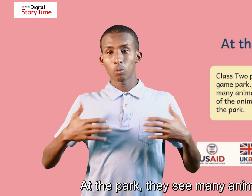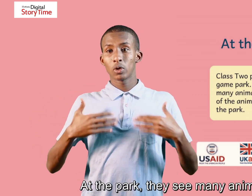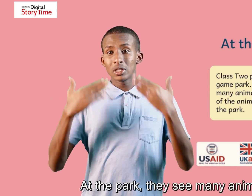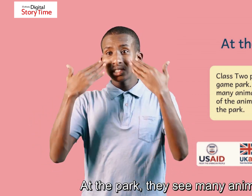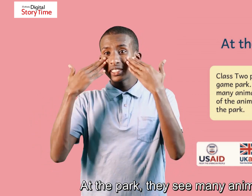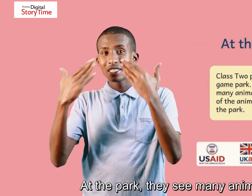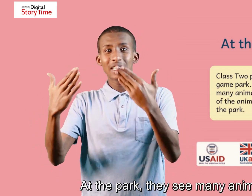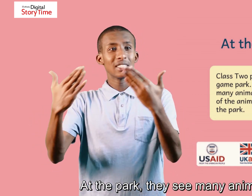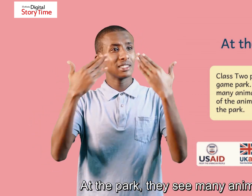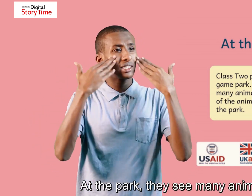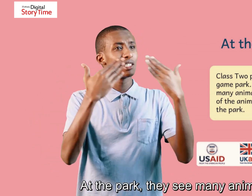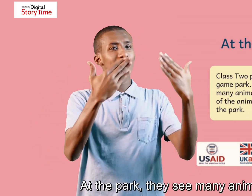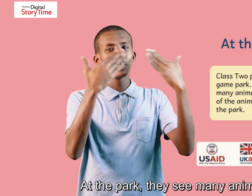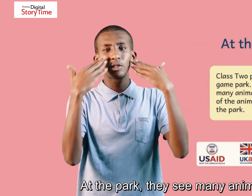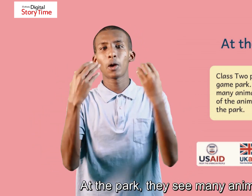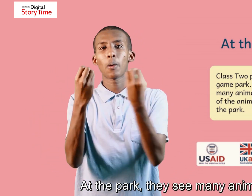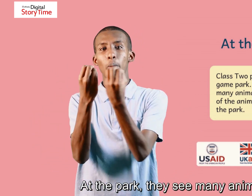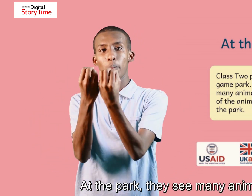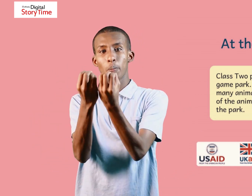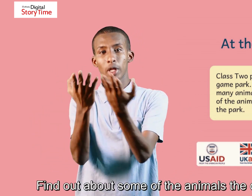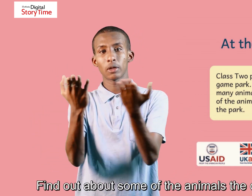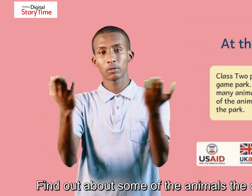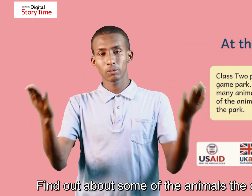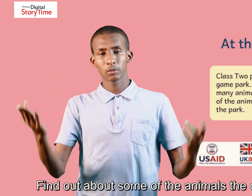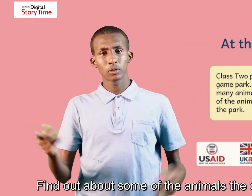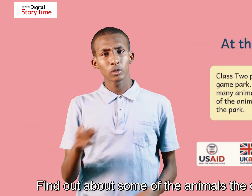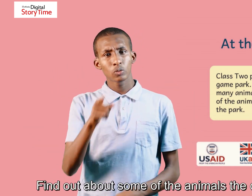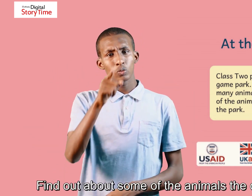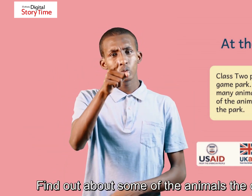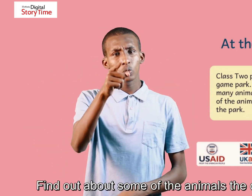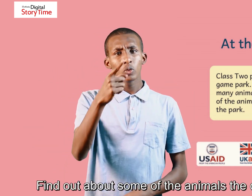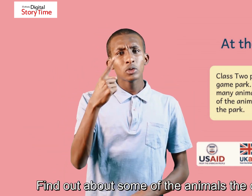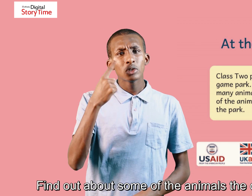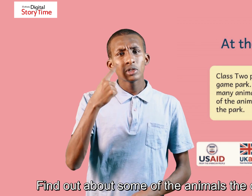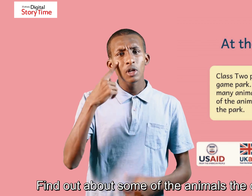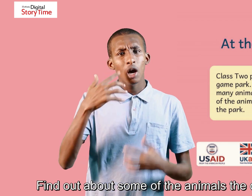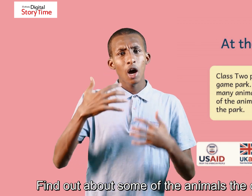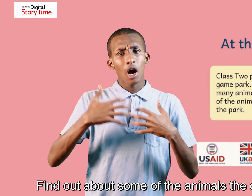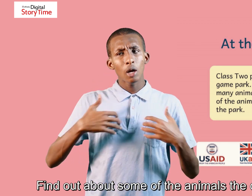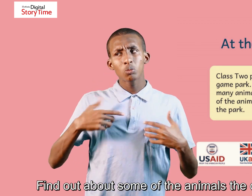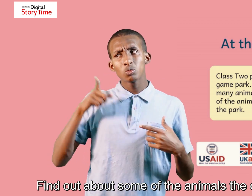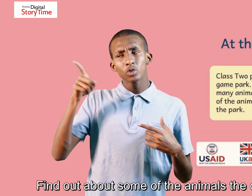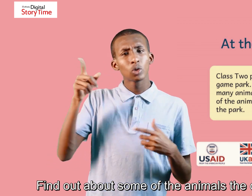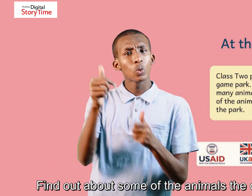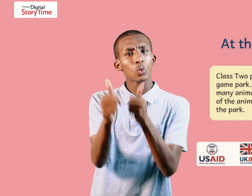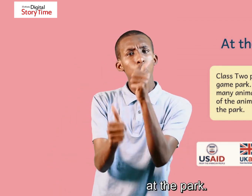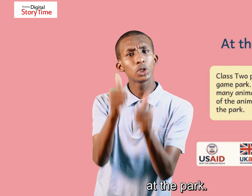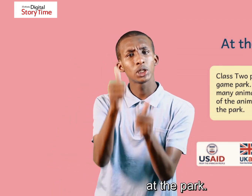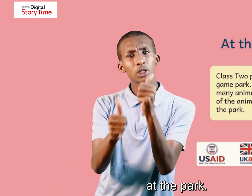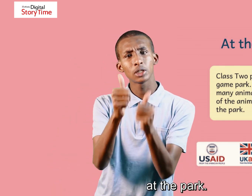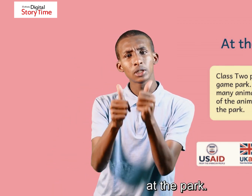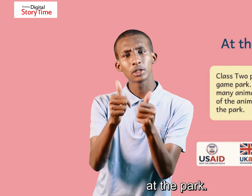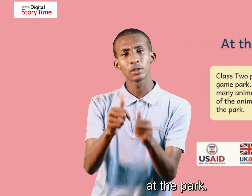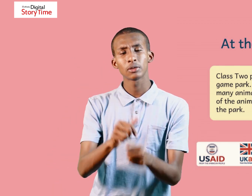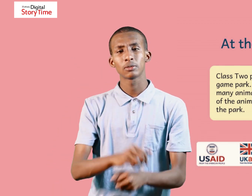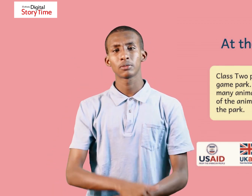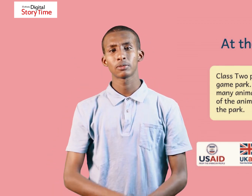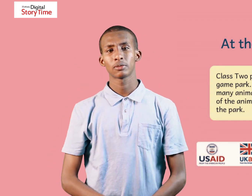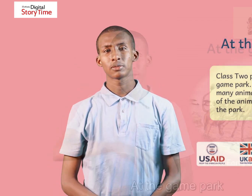At the park, they see many animals. Find out about some of the animals the children saw at the park.